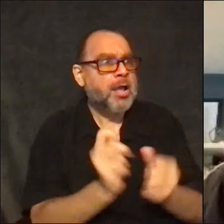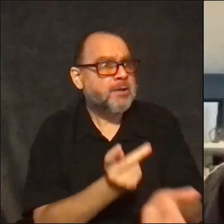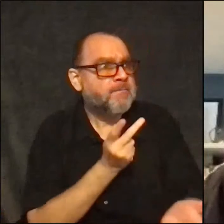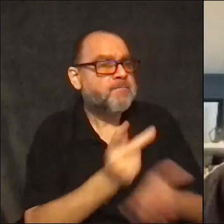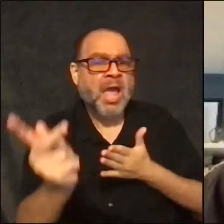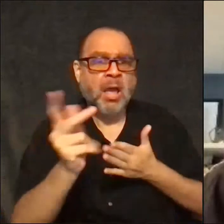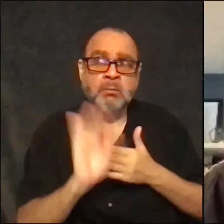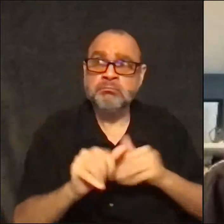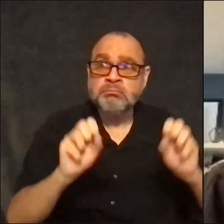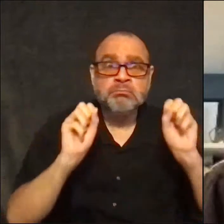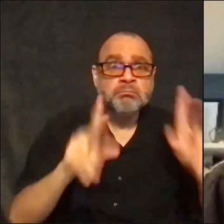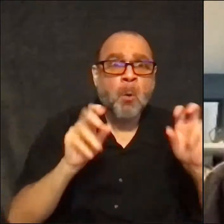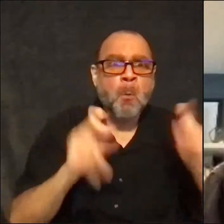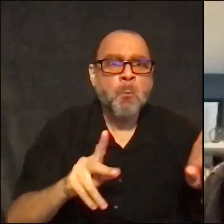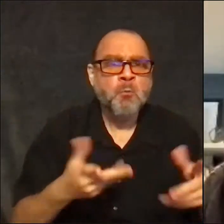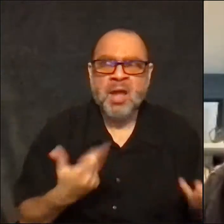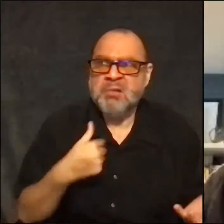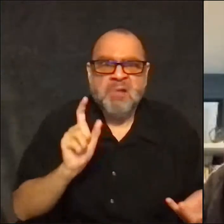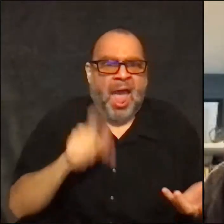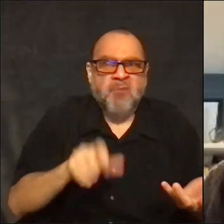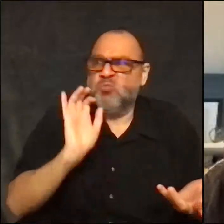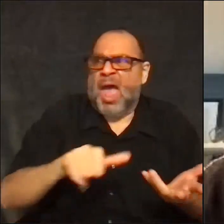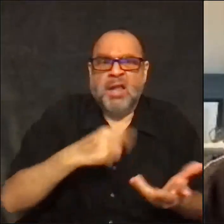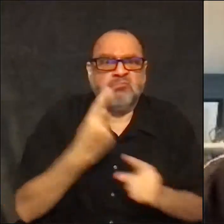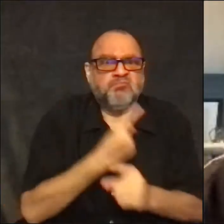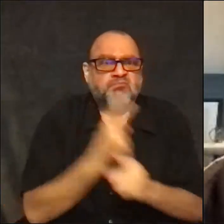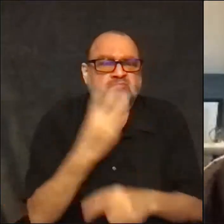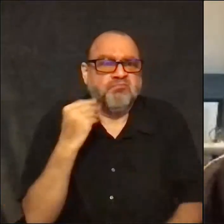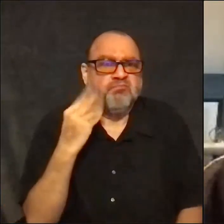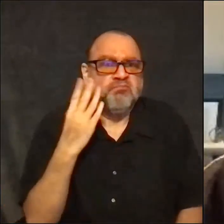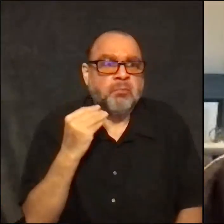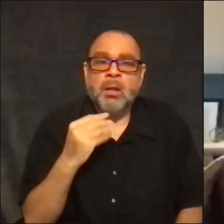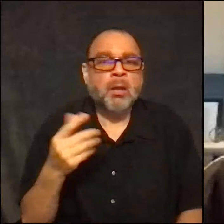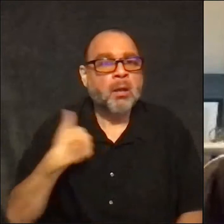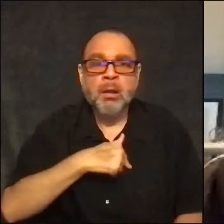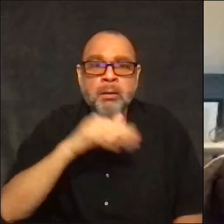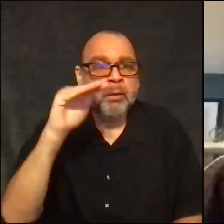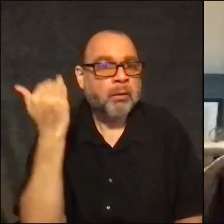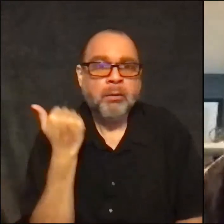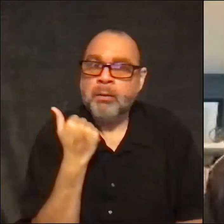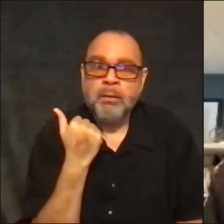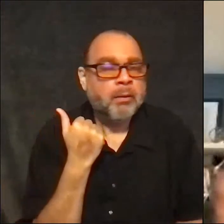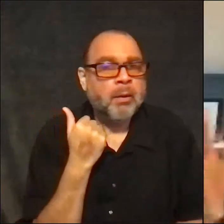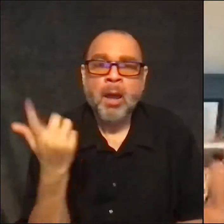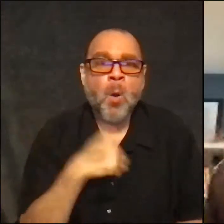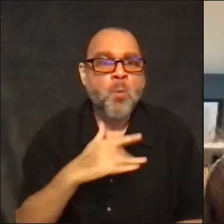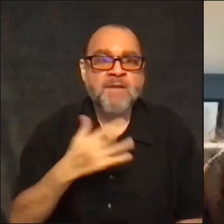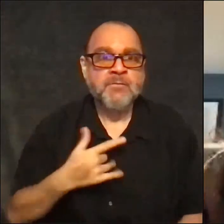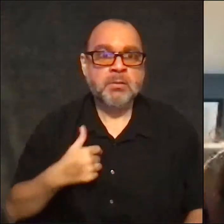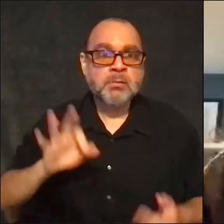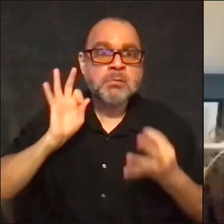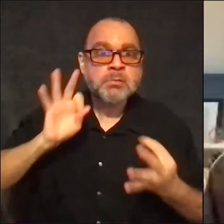feel creates unintended stress and pressure on our lives consistently. So, like I